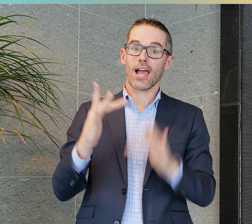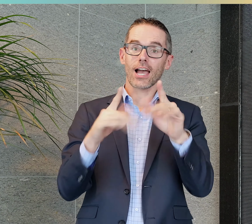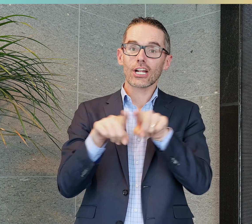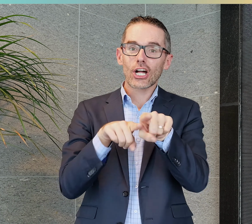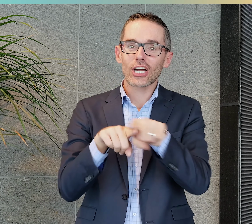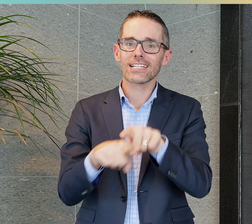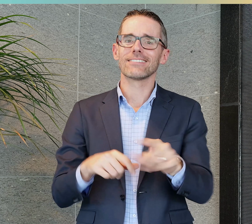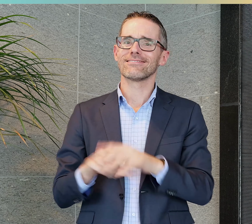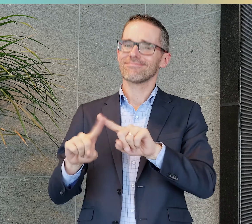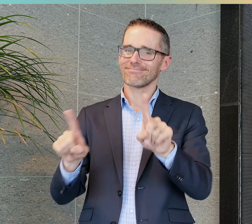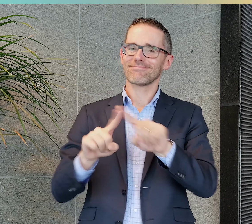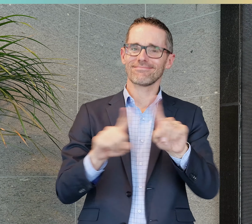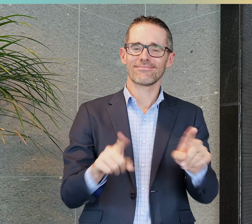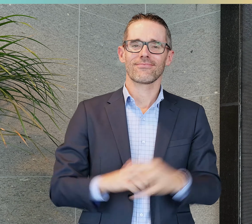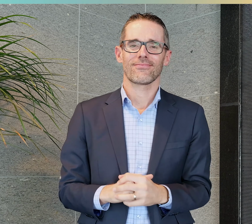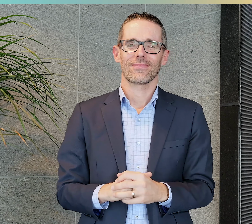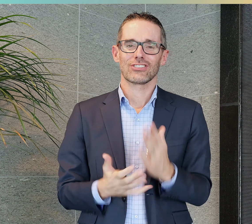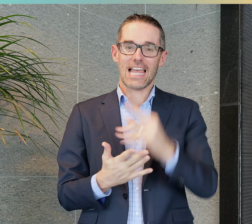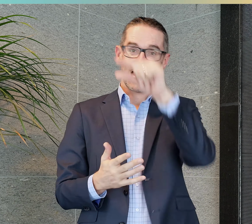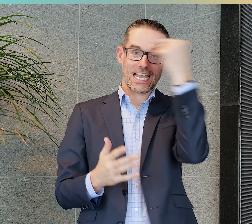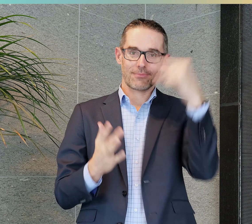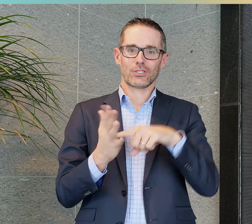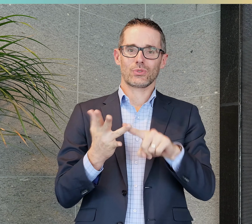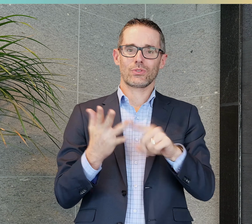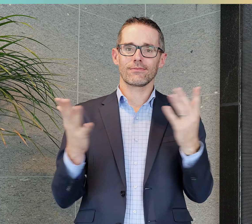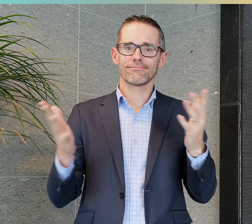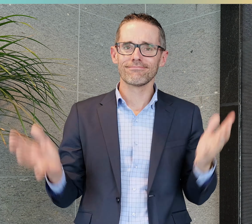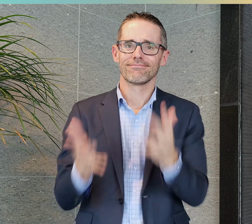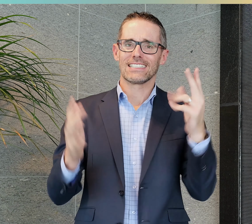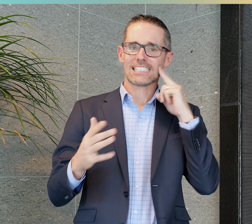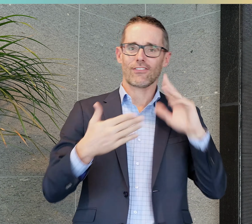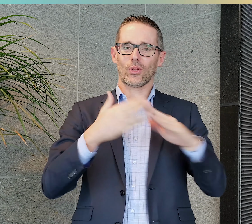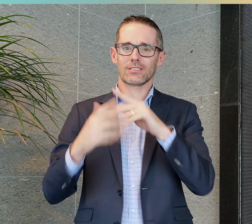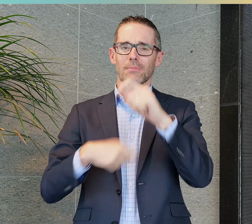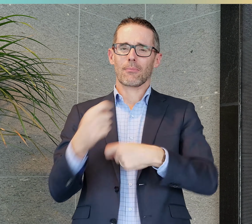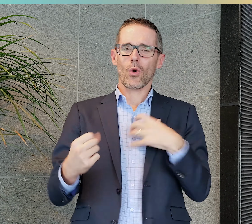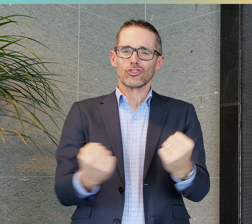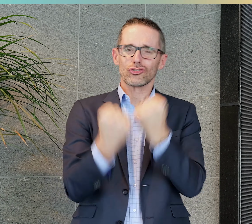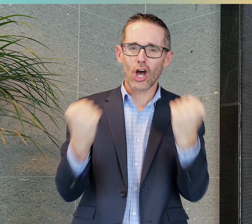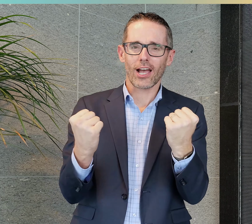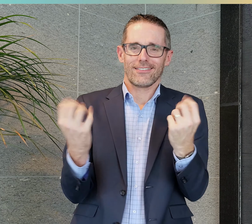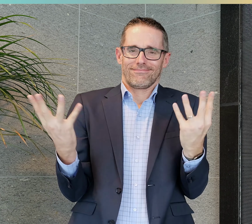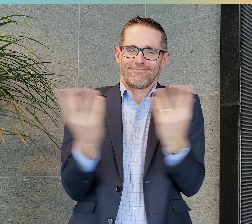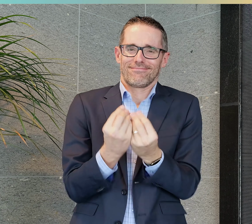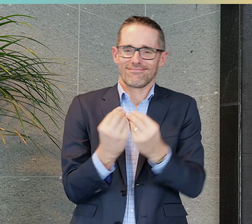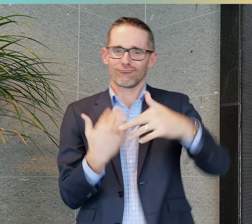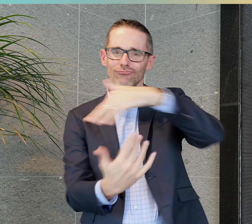online learning and other opportunities. The aim is to promote the deaf community to be stronger together,